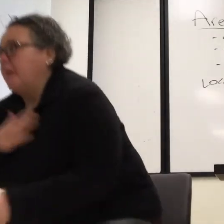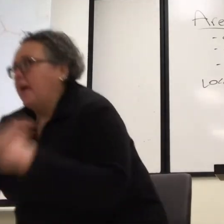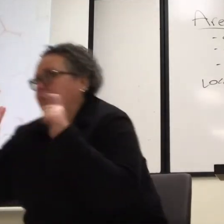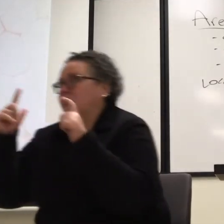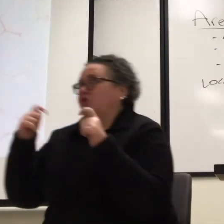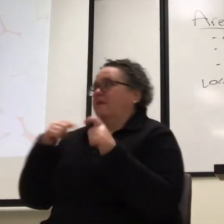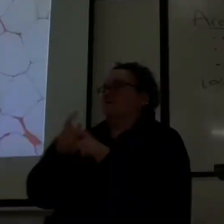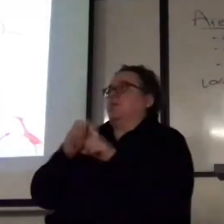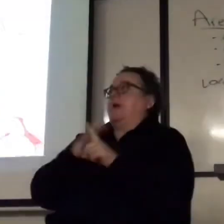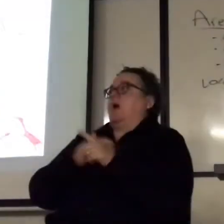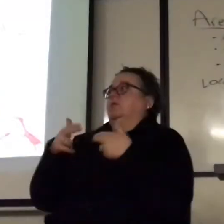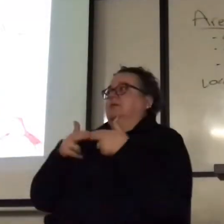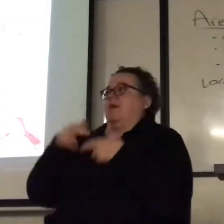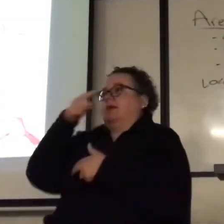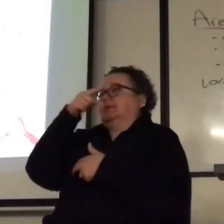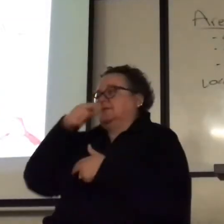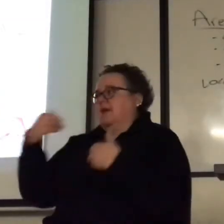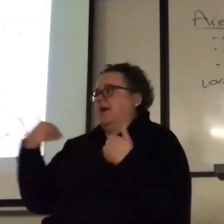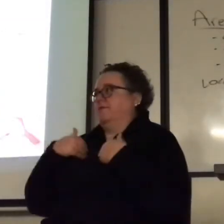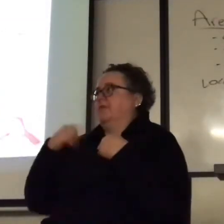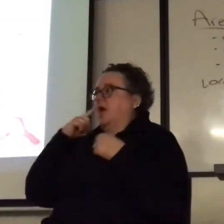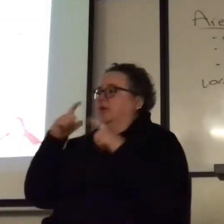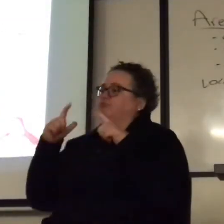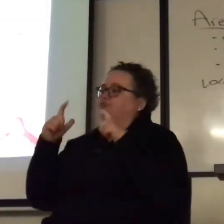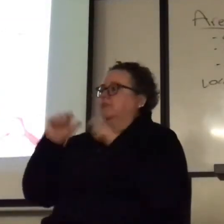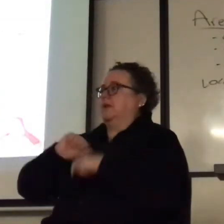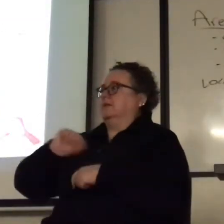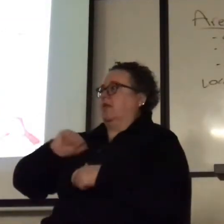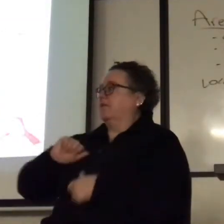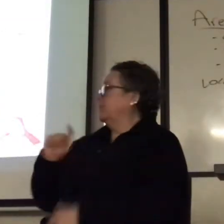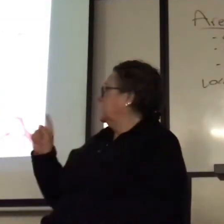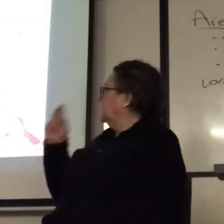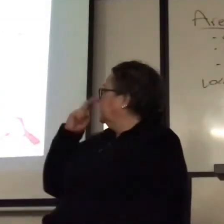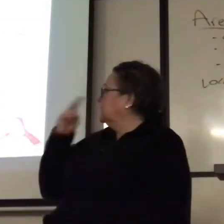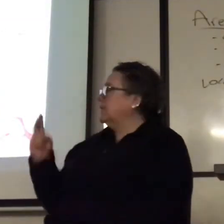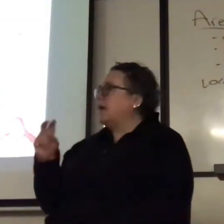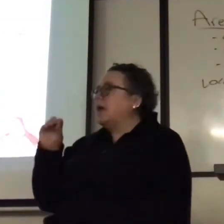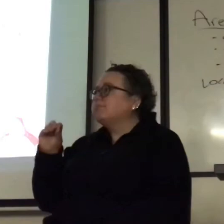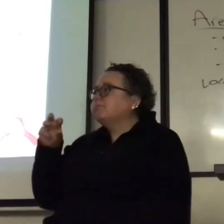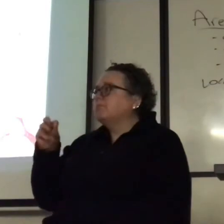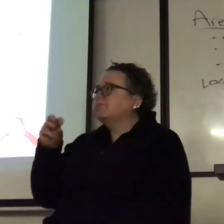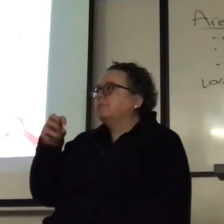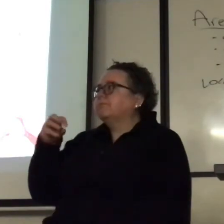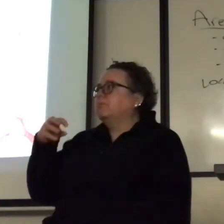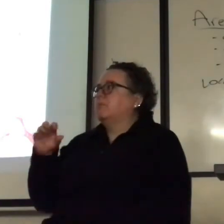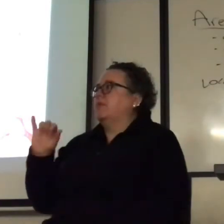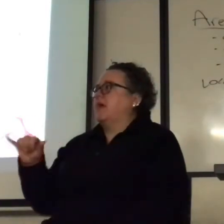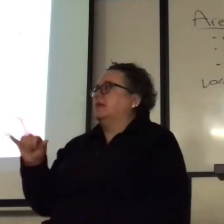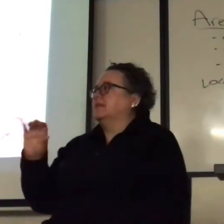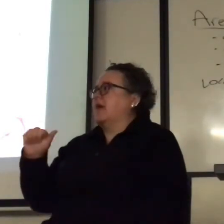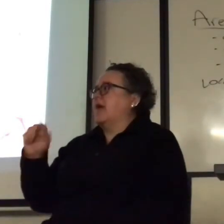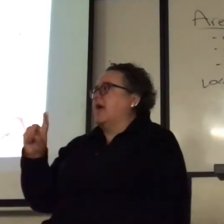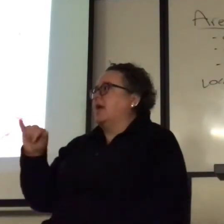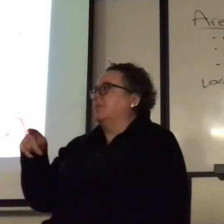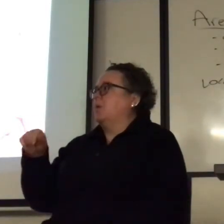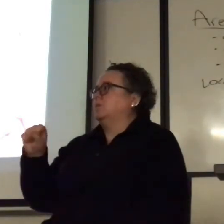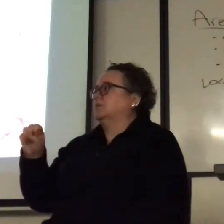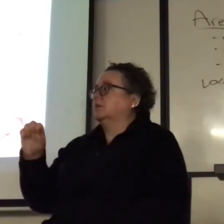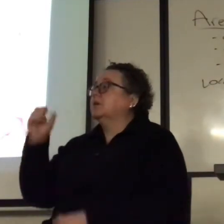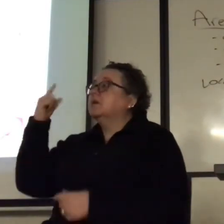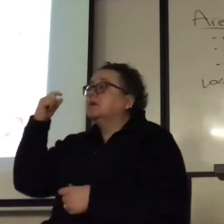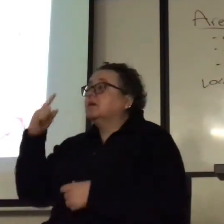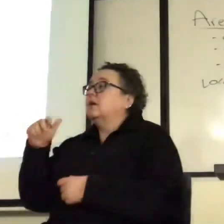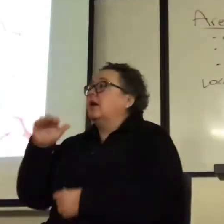the adipocytes. That's all you see. You see the tiny bubbles, it's adipose. Okay. Now